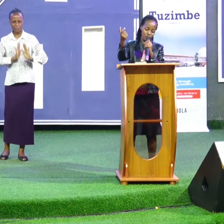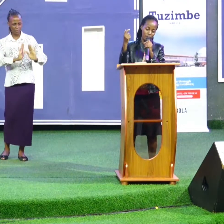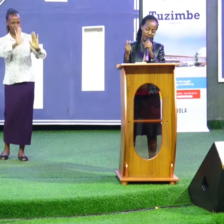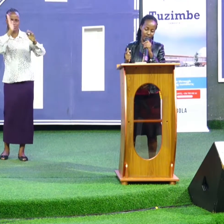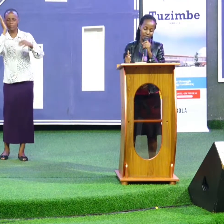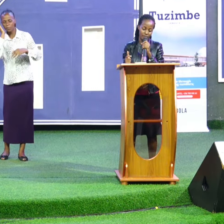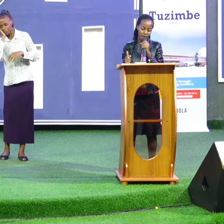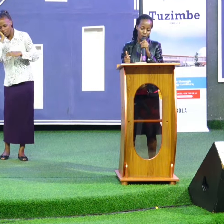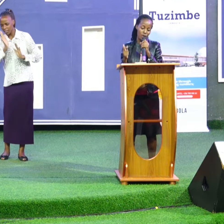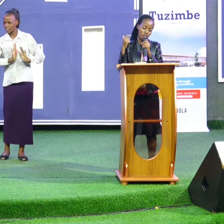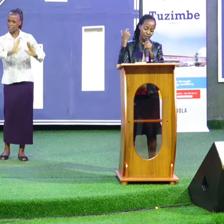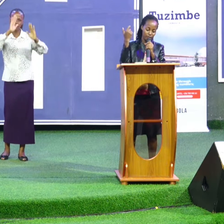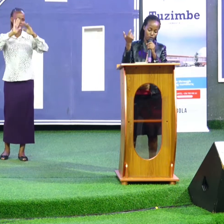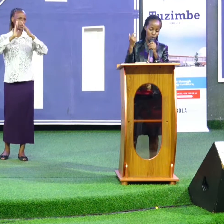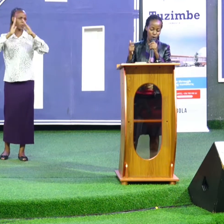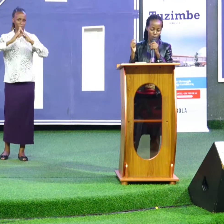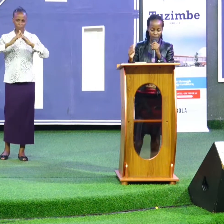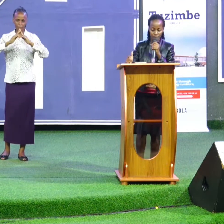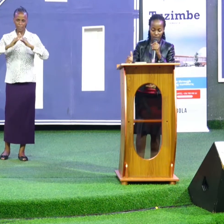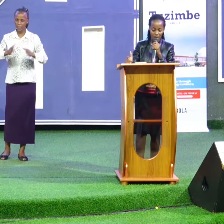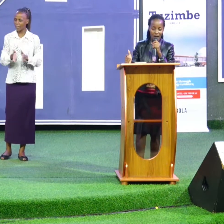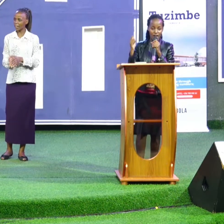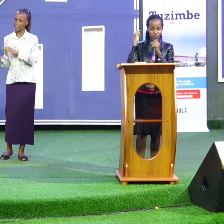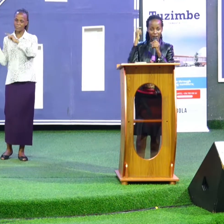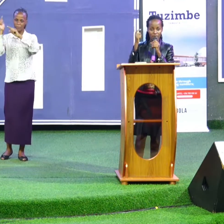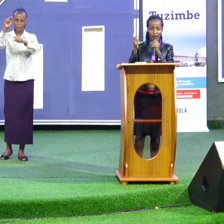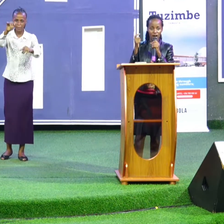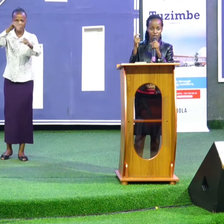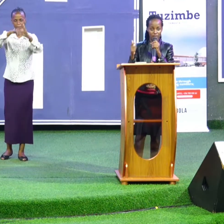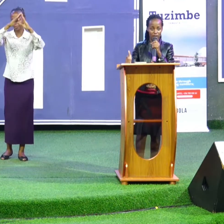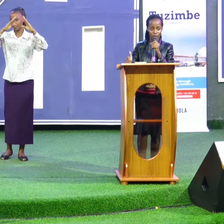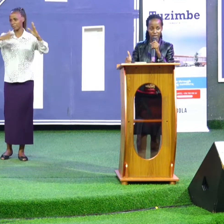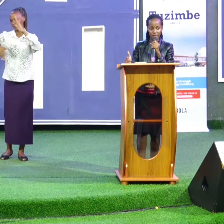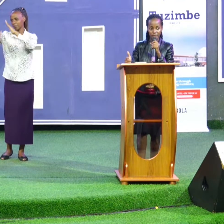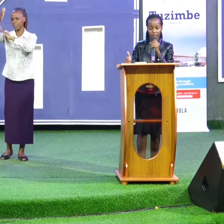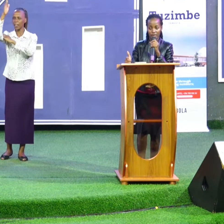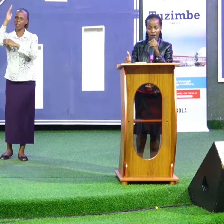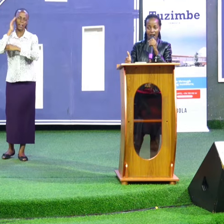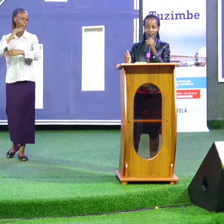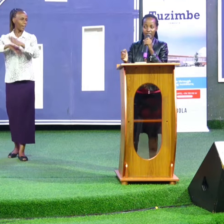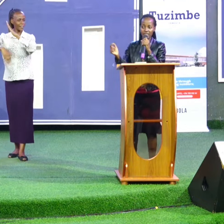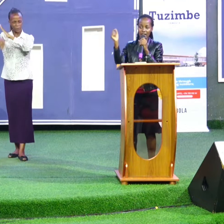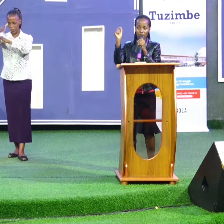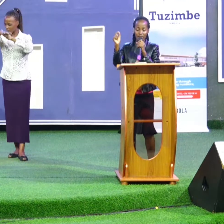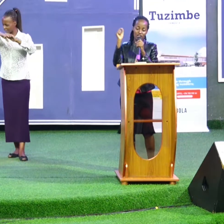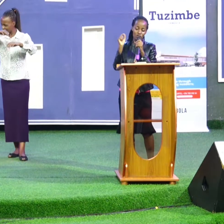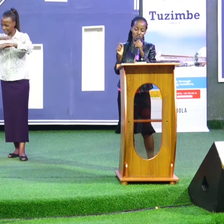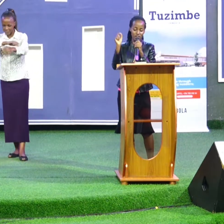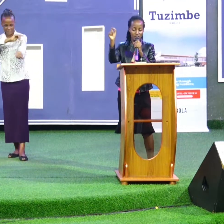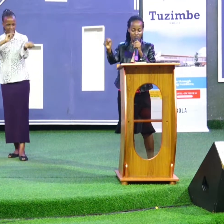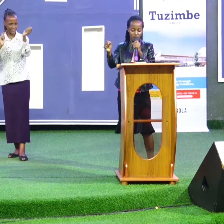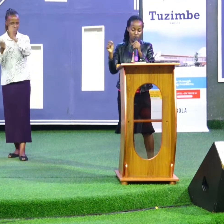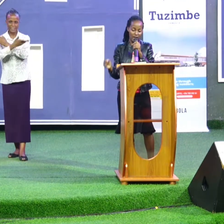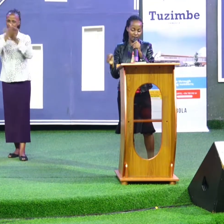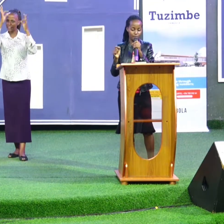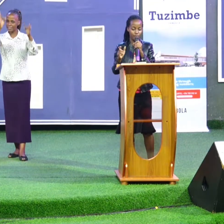forsaken your bed. Olese wakawo. When you've left your home. Nojja mu nyumba ya mukama. And you've come to the house of the Lord. Katonda natabako kyakyusa. And then the Lord does not change